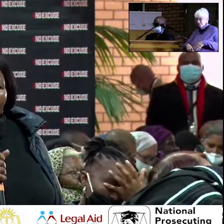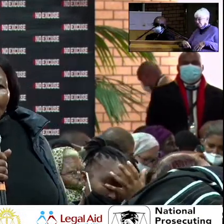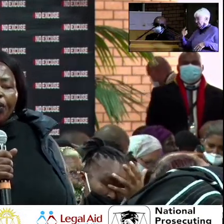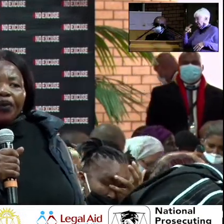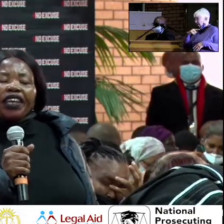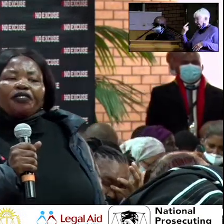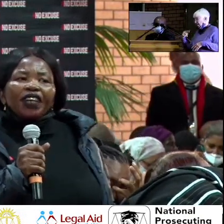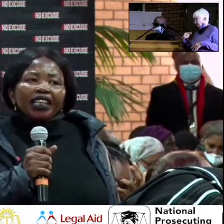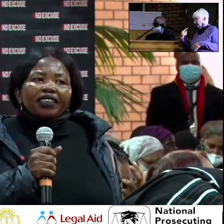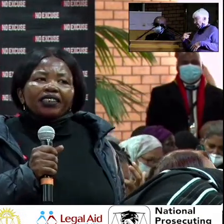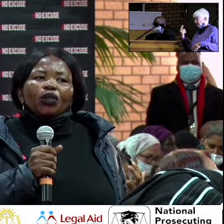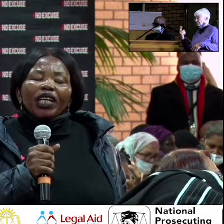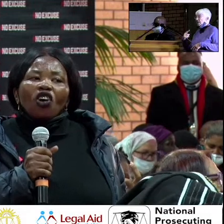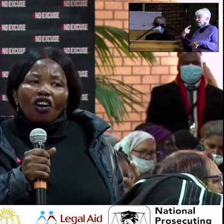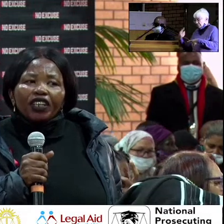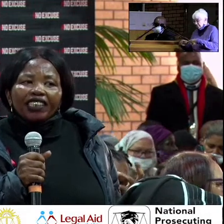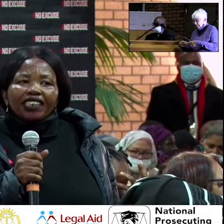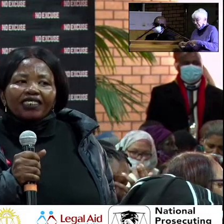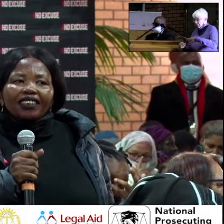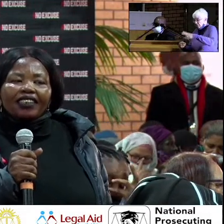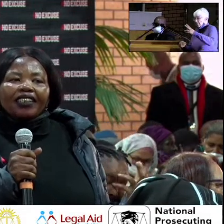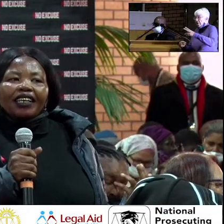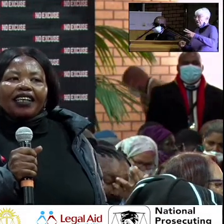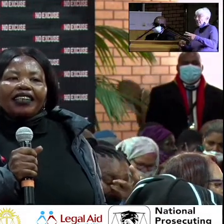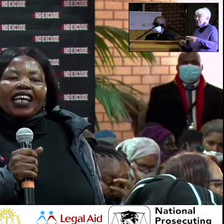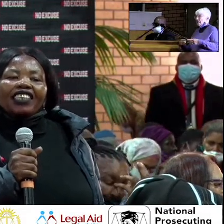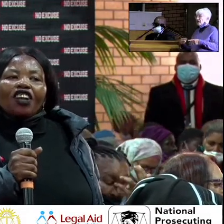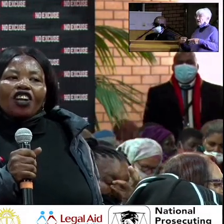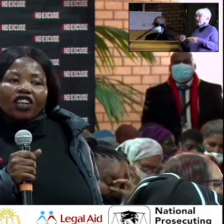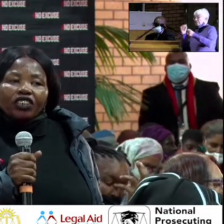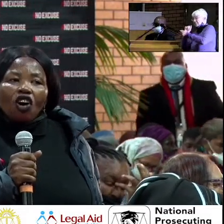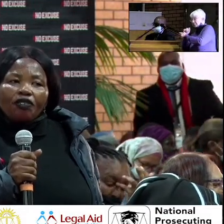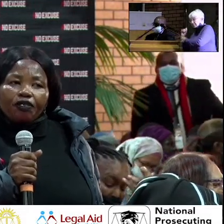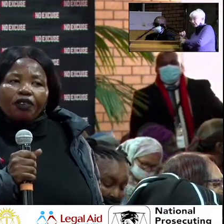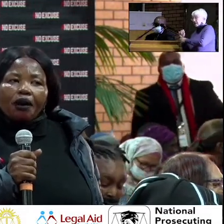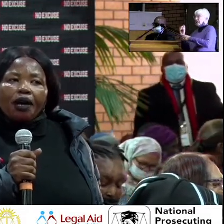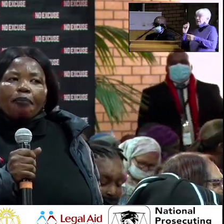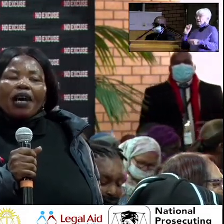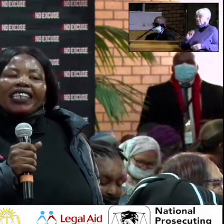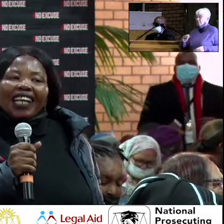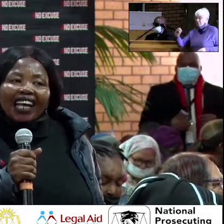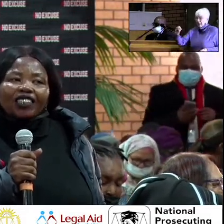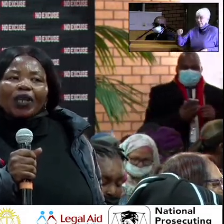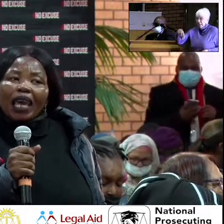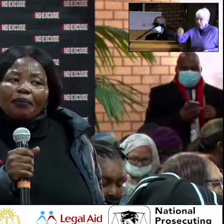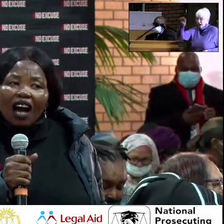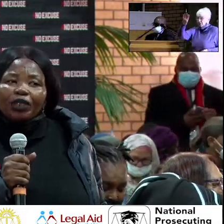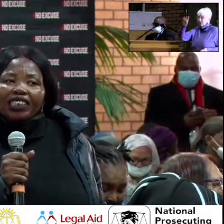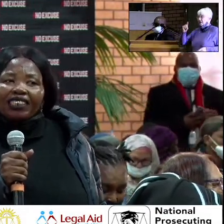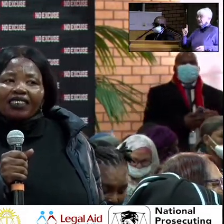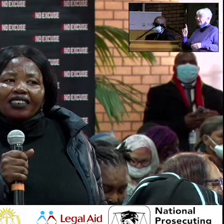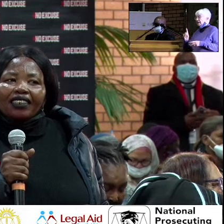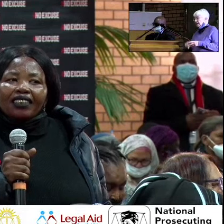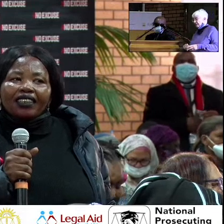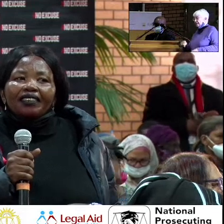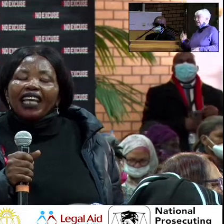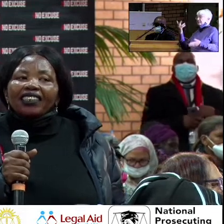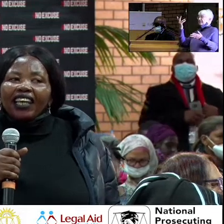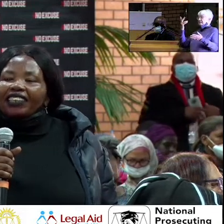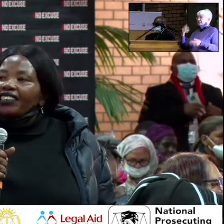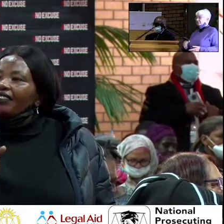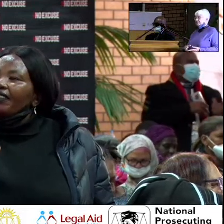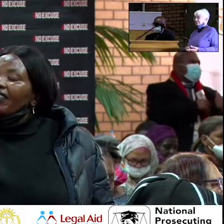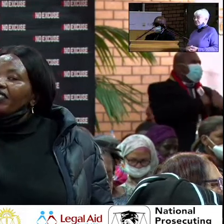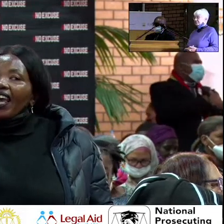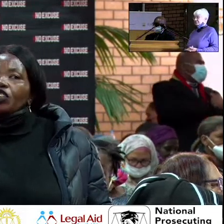Now, even during COVID, there's a lot of murderers who came out. They